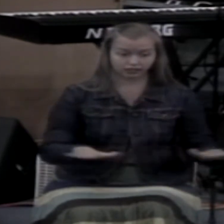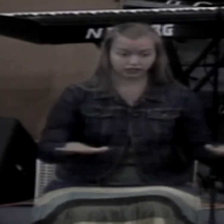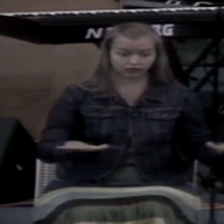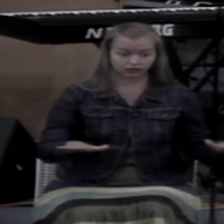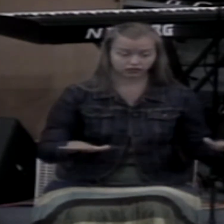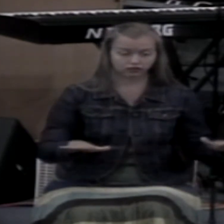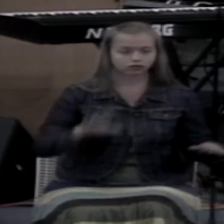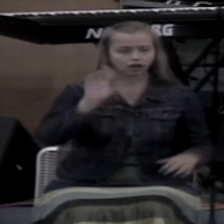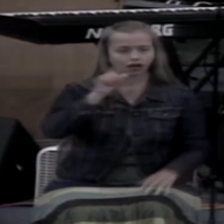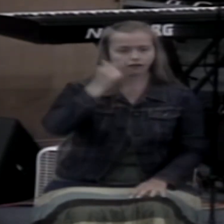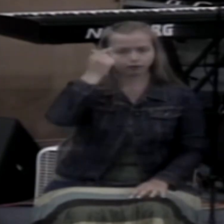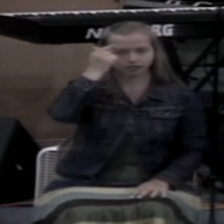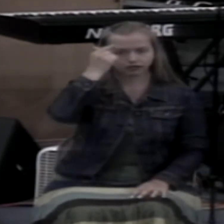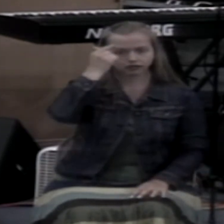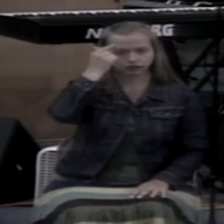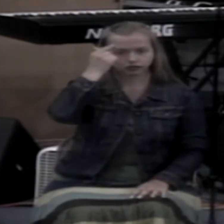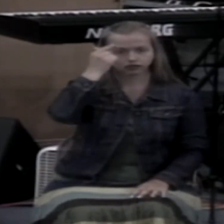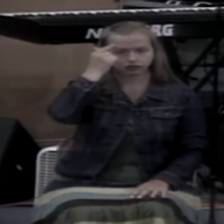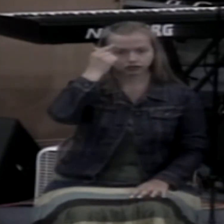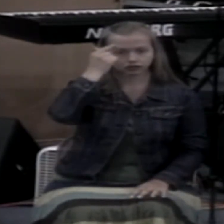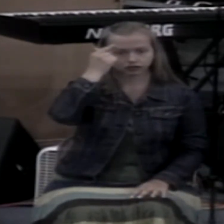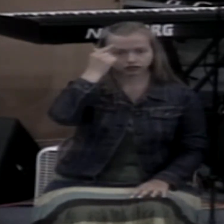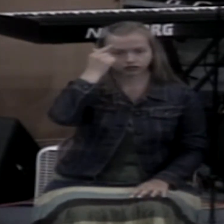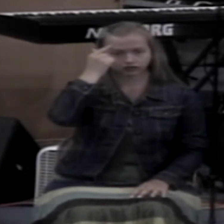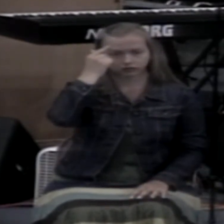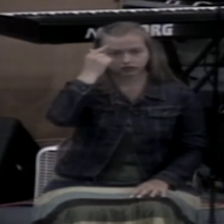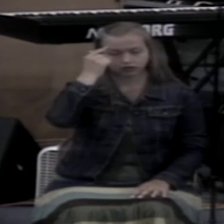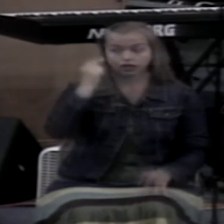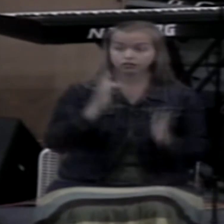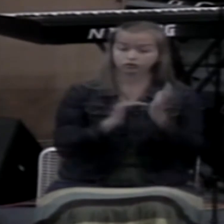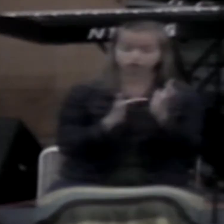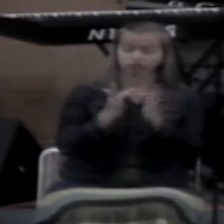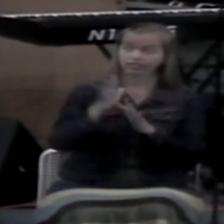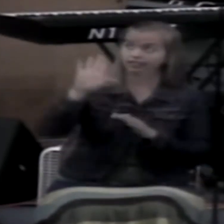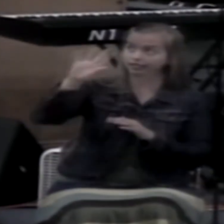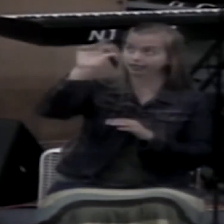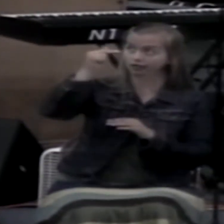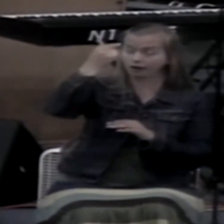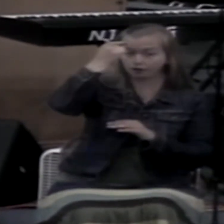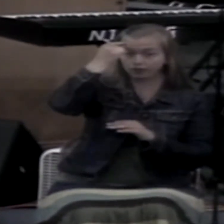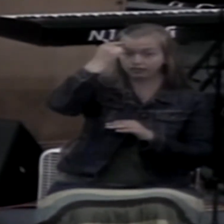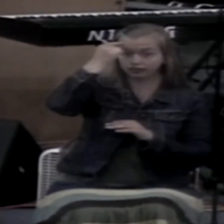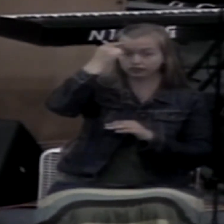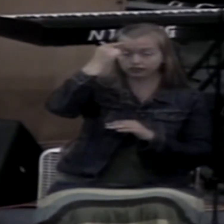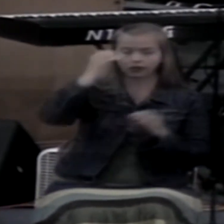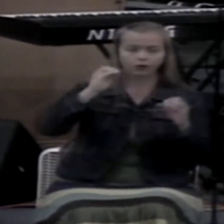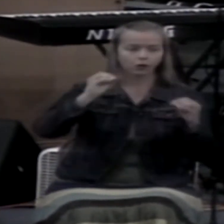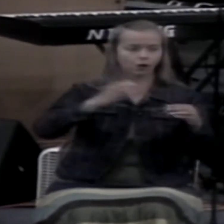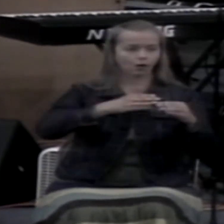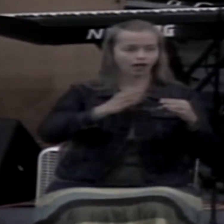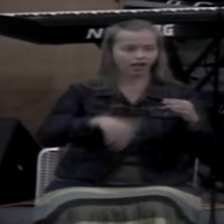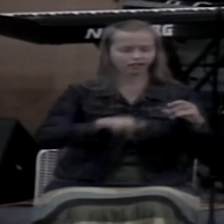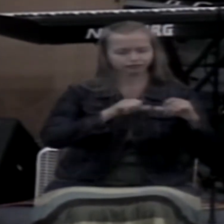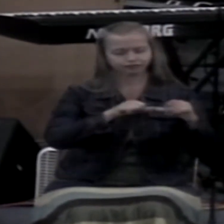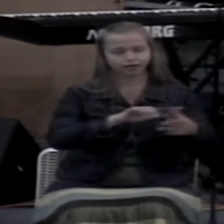shall be no end. Government and peace go hand in hand. If you don't have government, you don't have